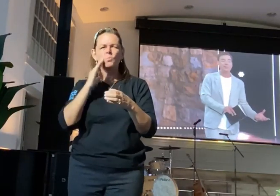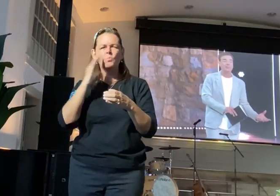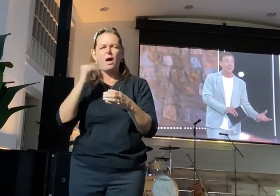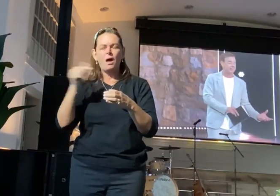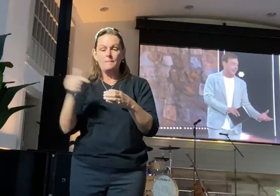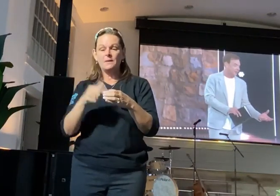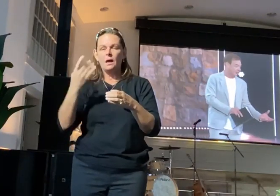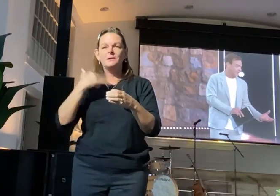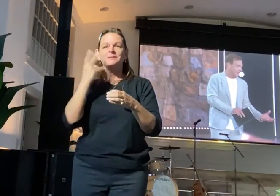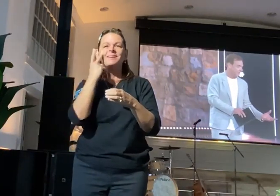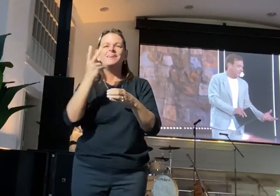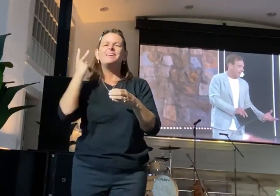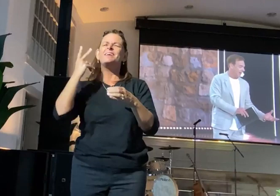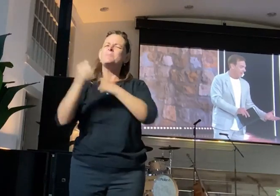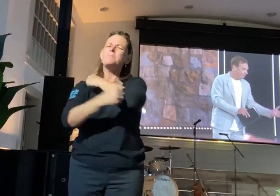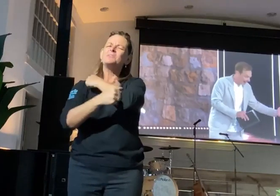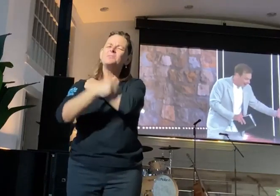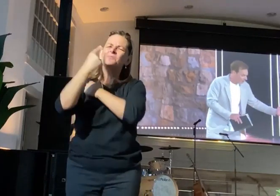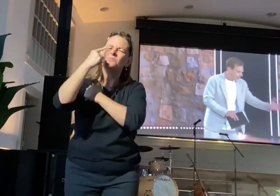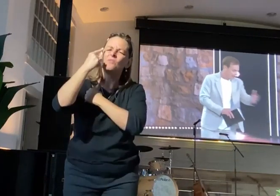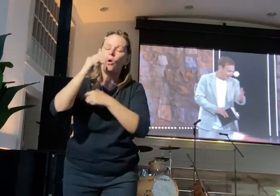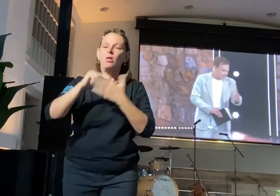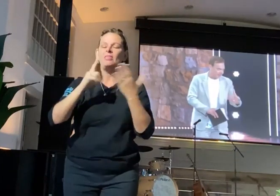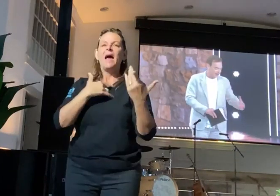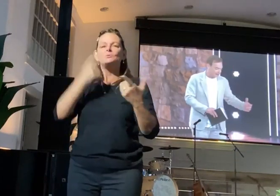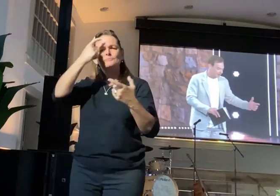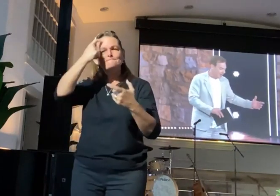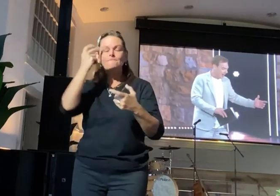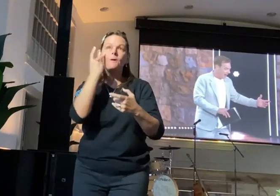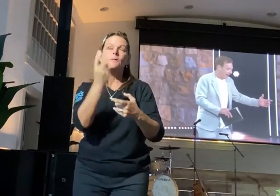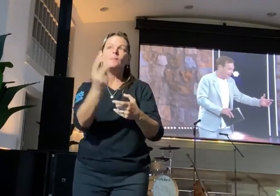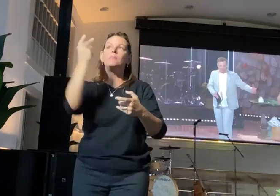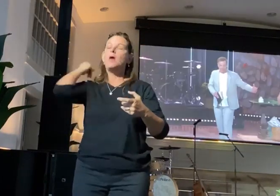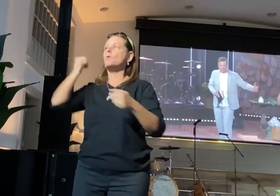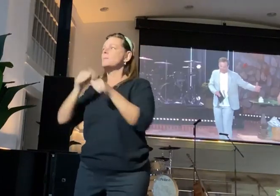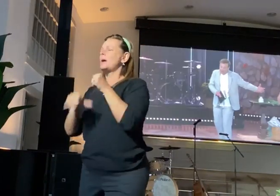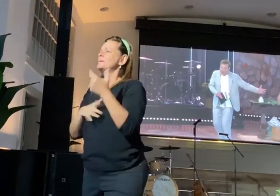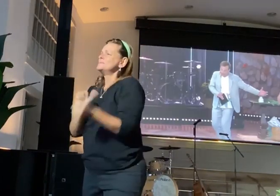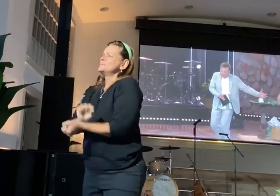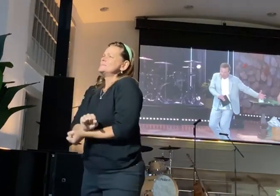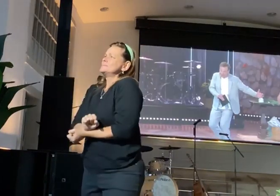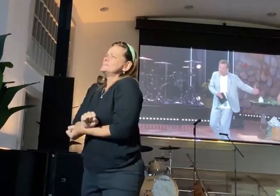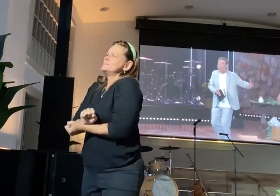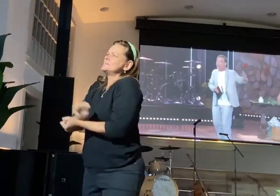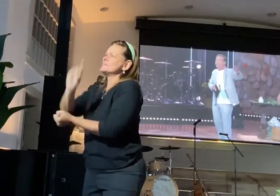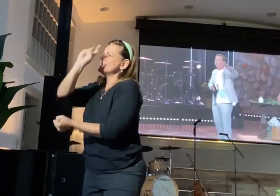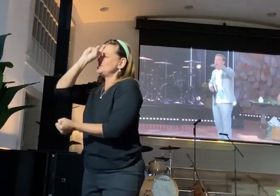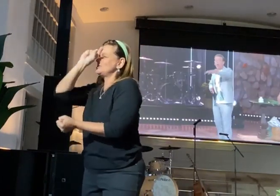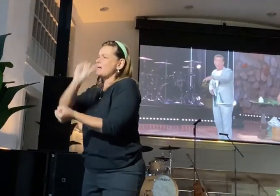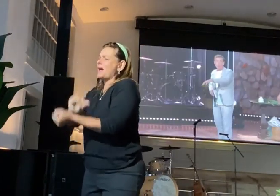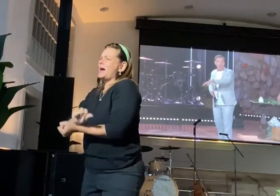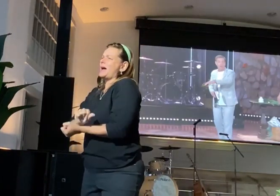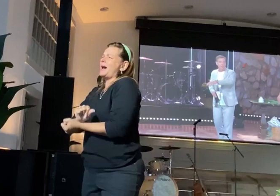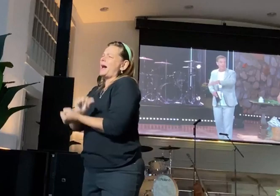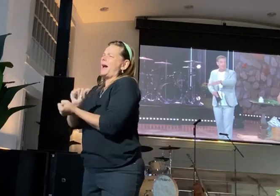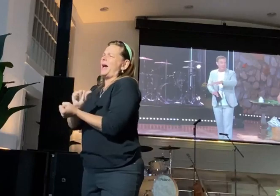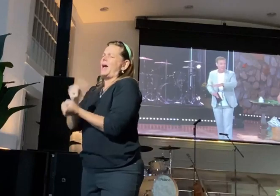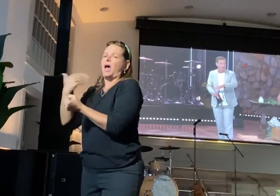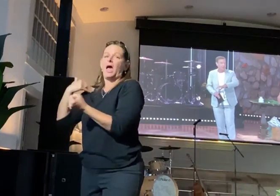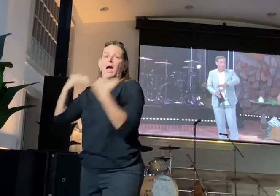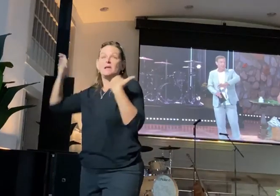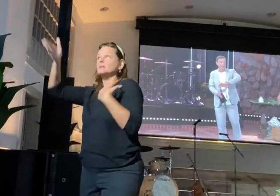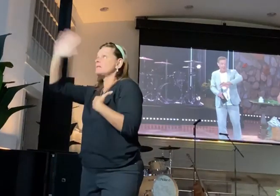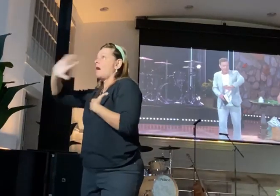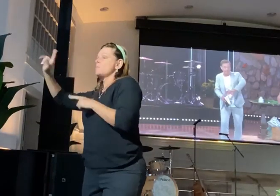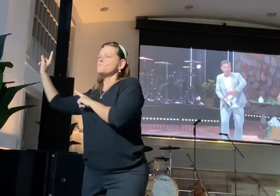when they were in captivity in Egypt, and the plagues were taking place, and it's God that passed over the homes of